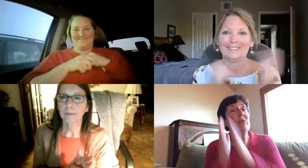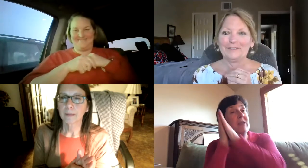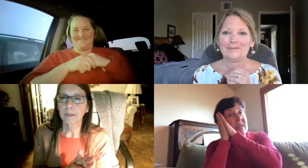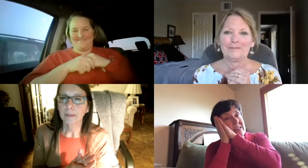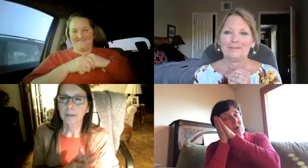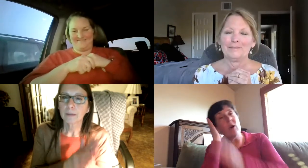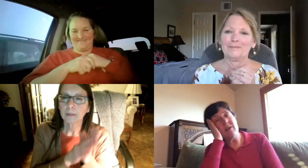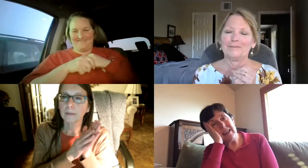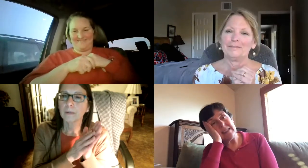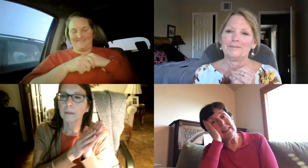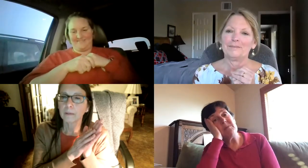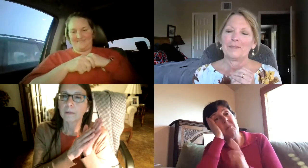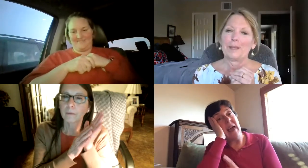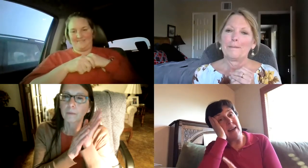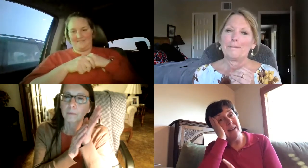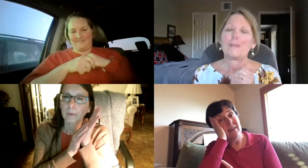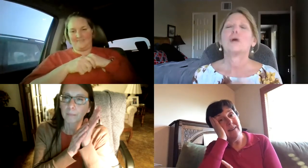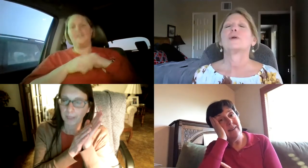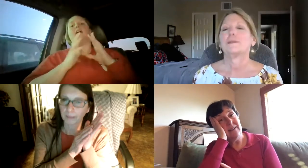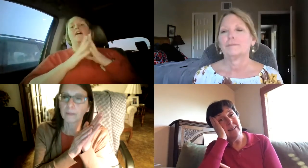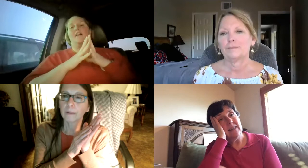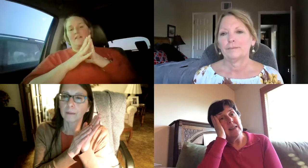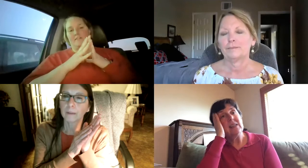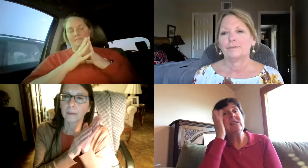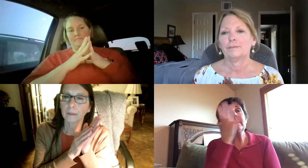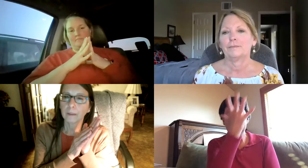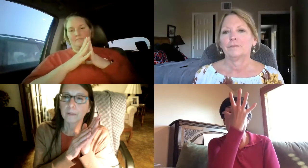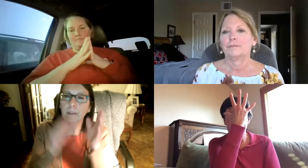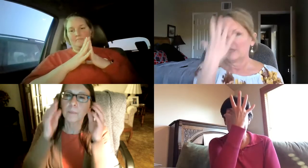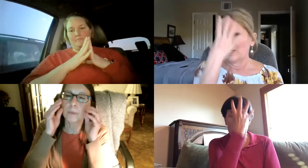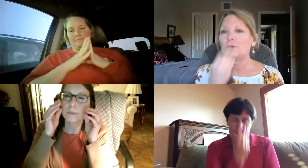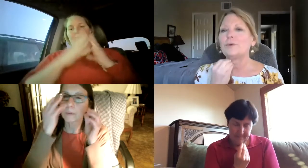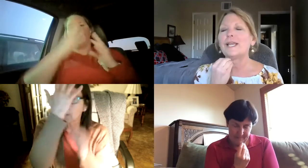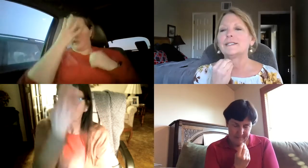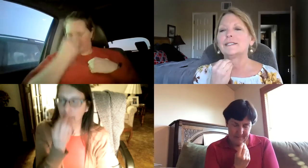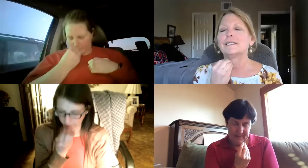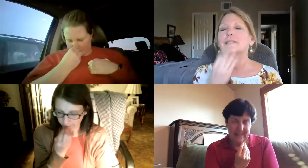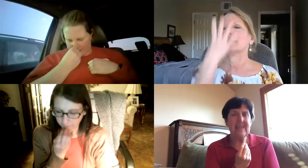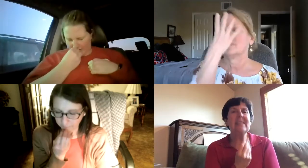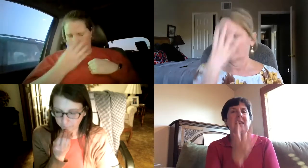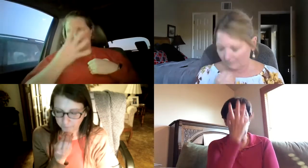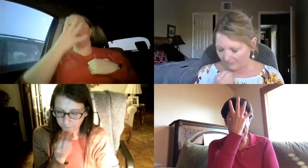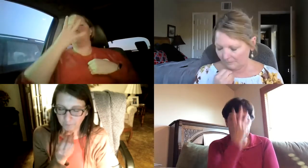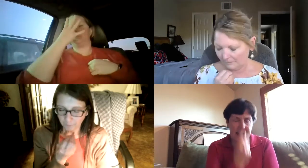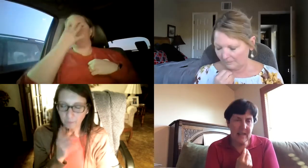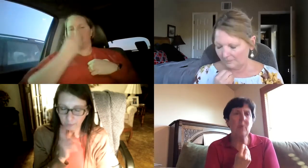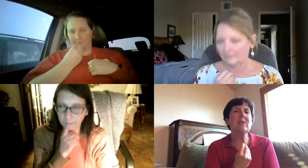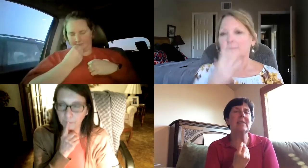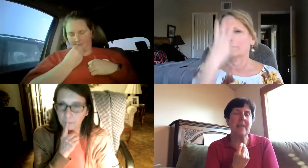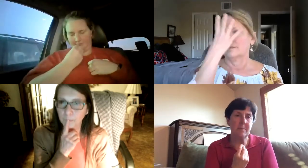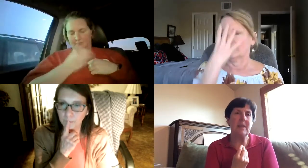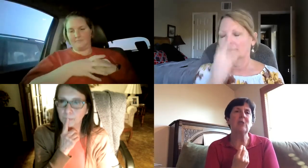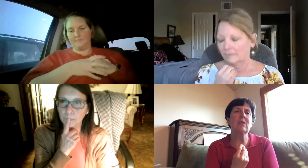So this or this is bed. Okay. Sleep. Oh, yes. Is this way, sleep